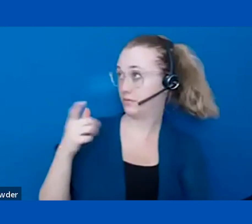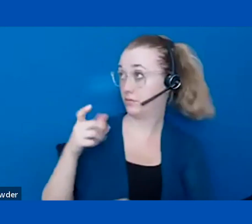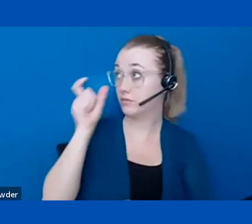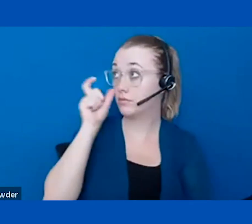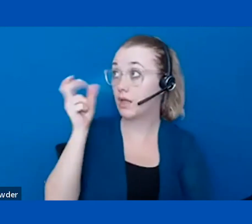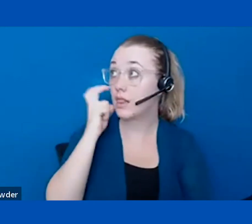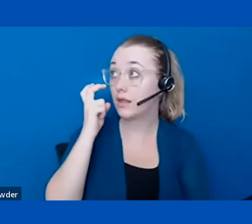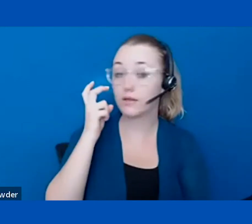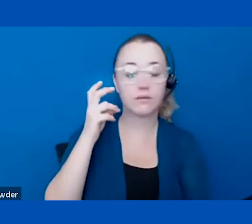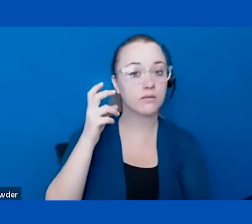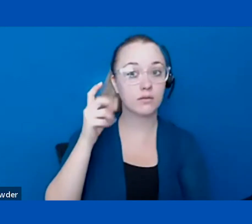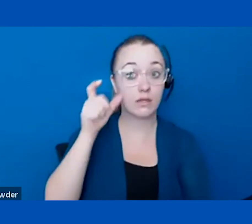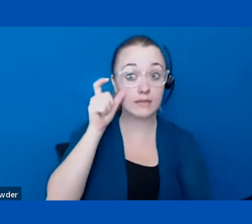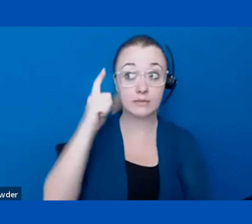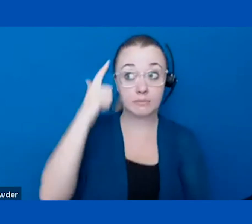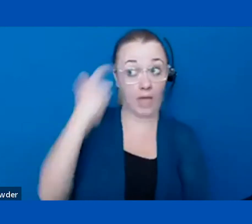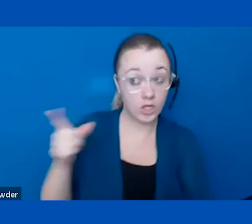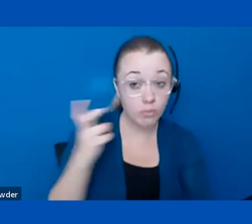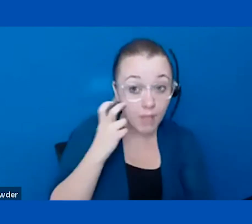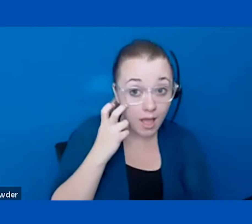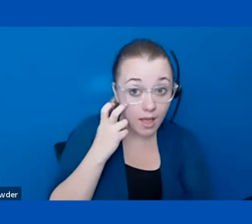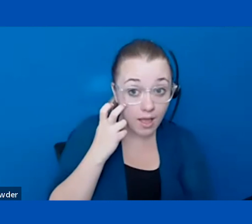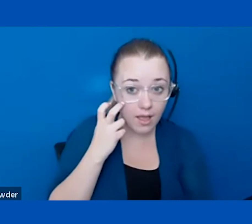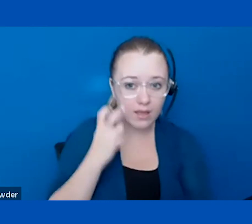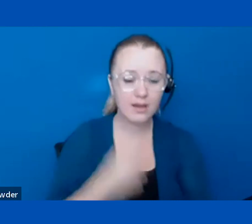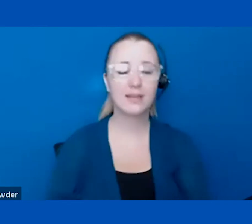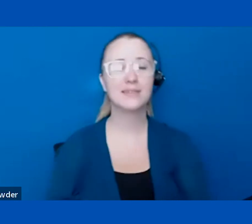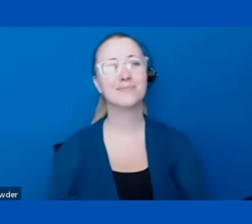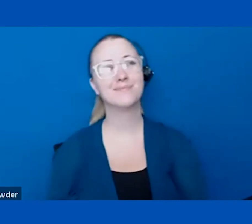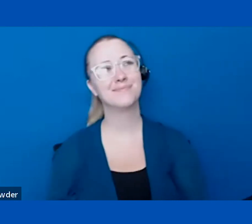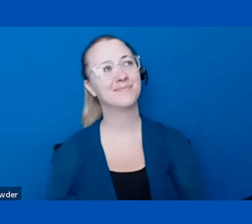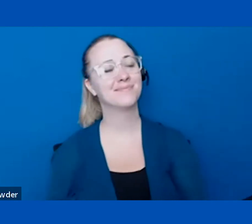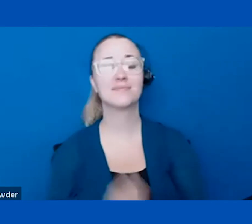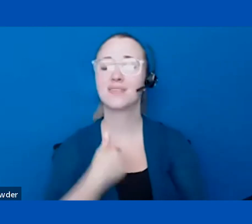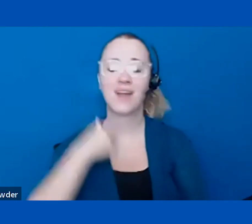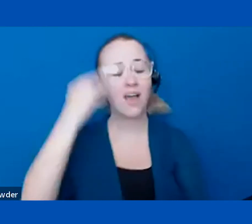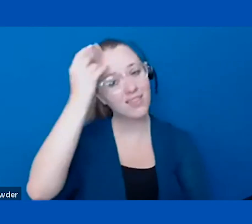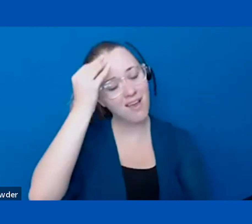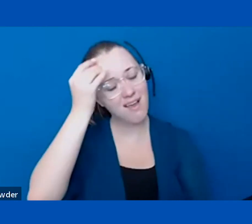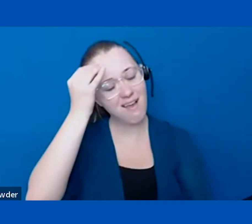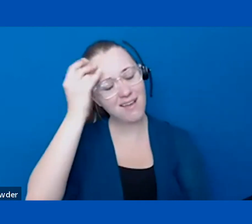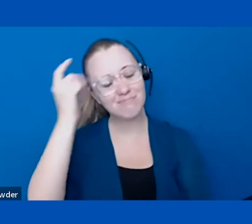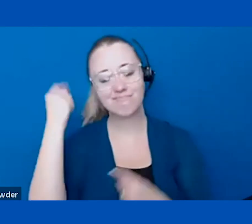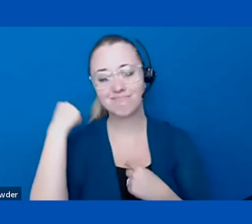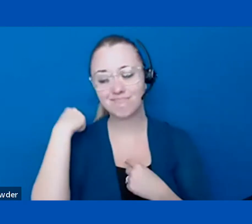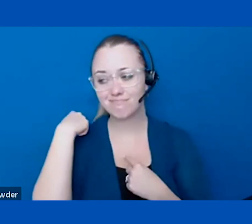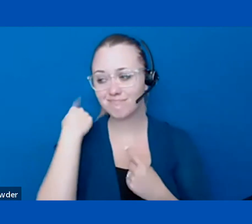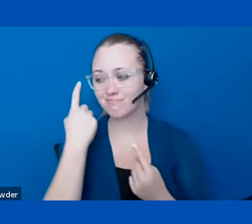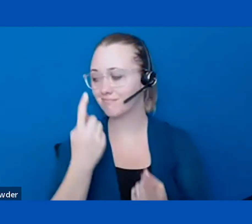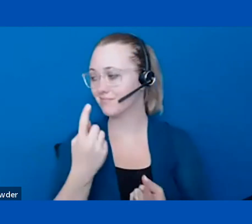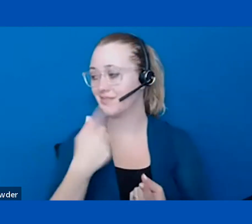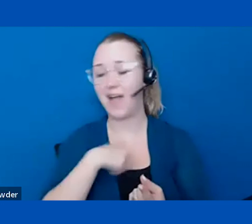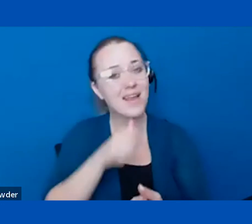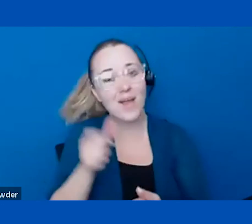you're blind? I thought about that from a long time ago because I didn't wear them because